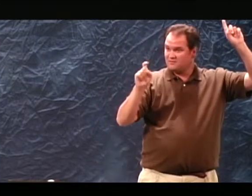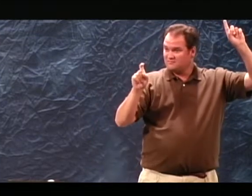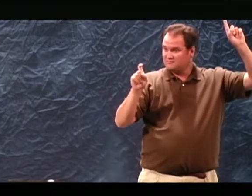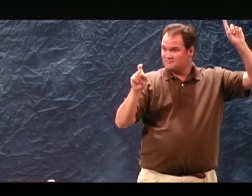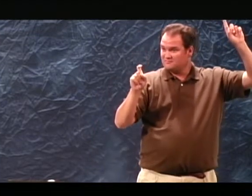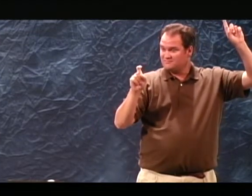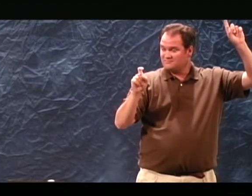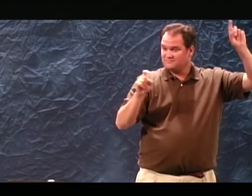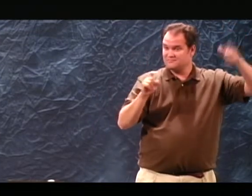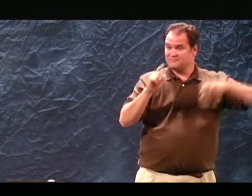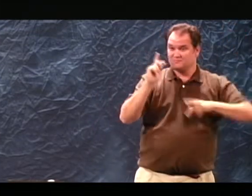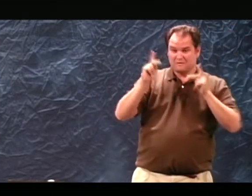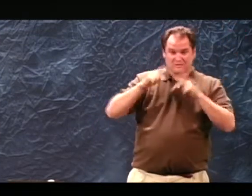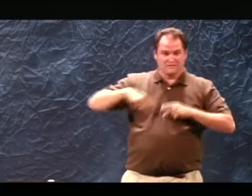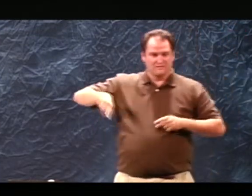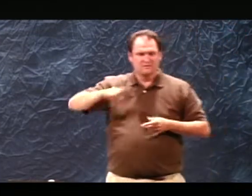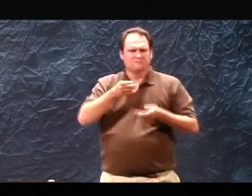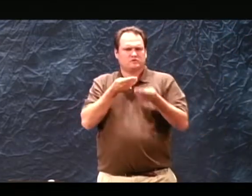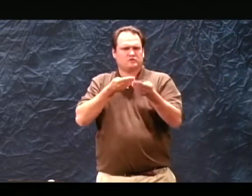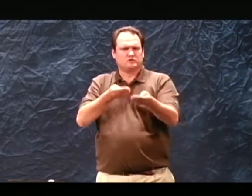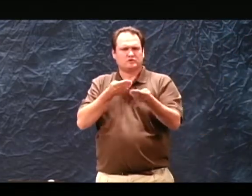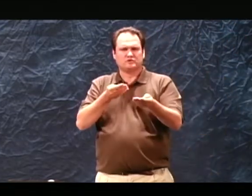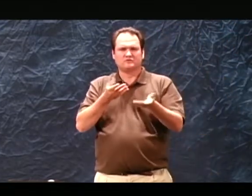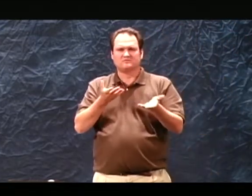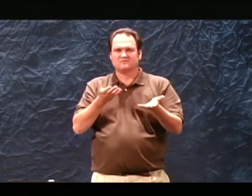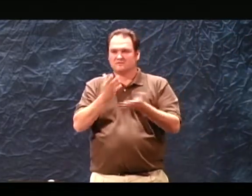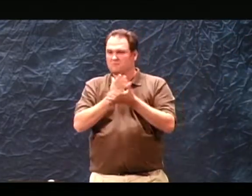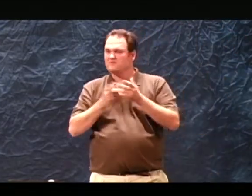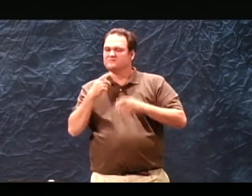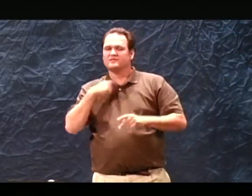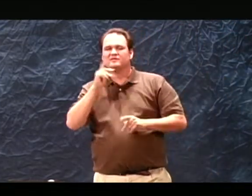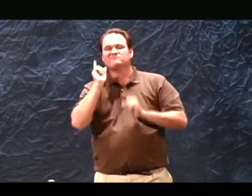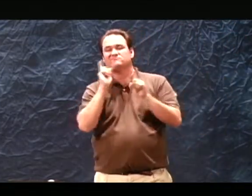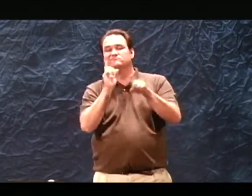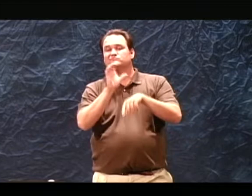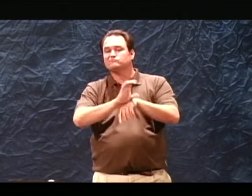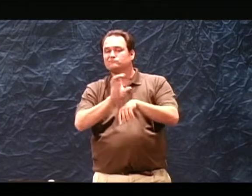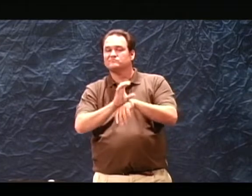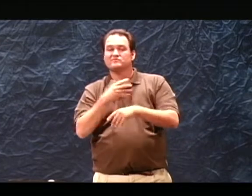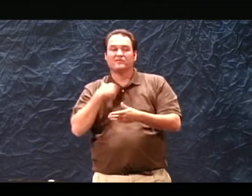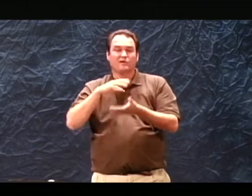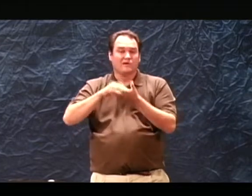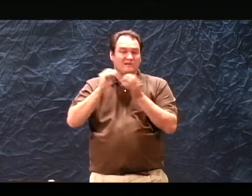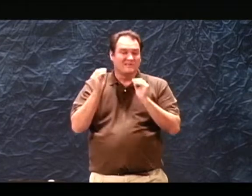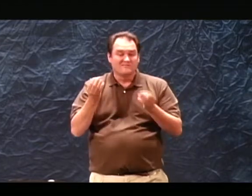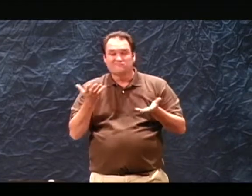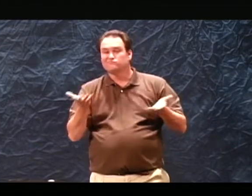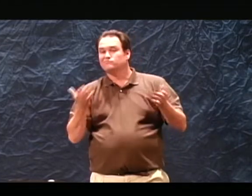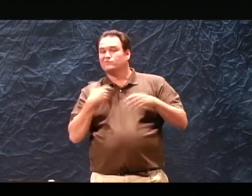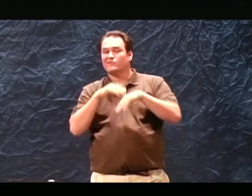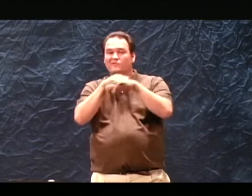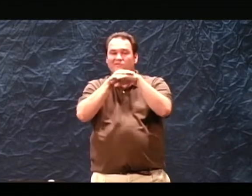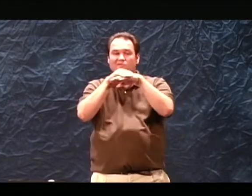us to remember we're to worship god or to nurture one another and then to witness